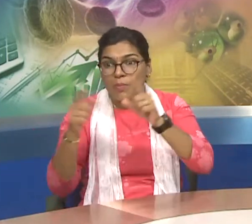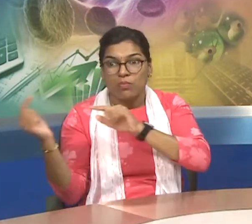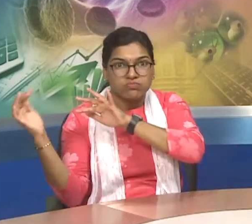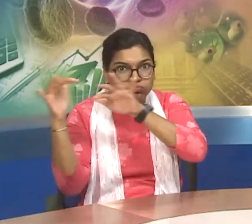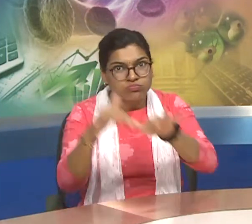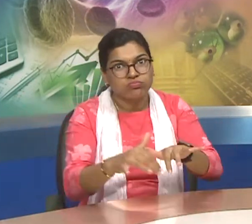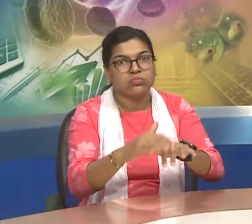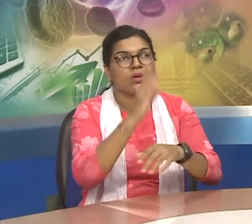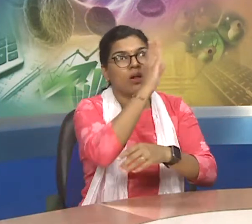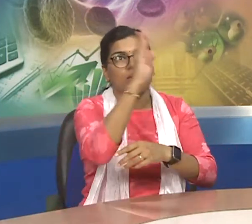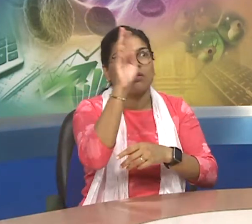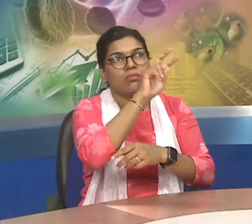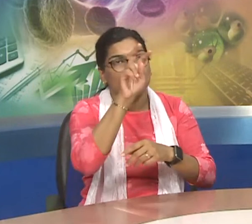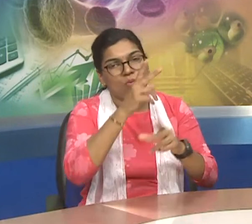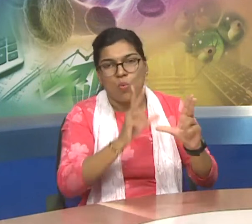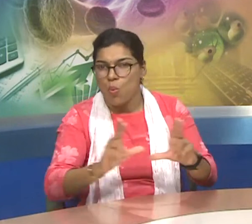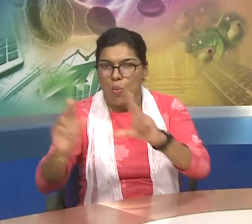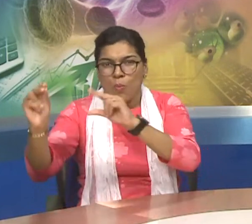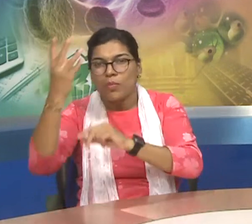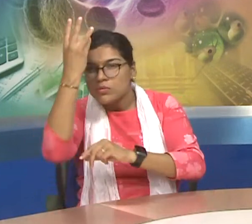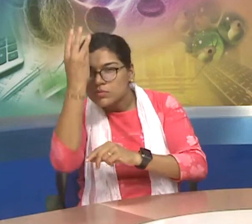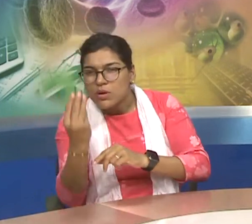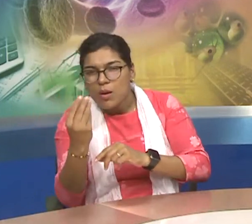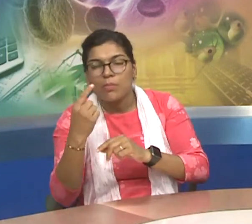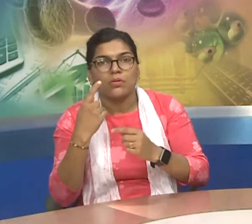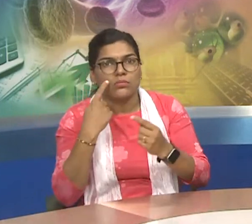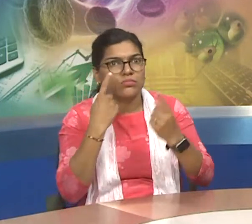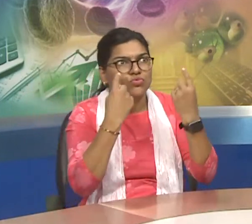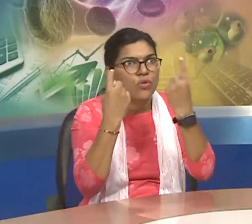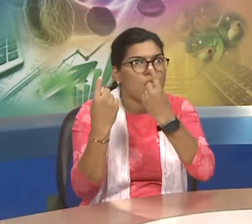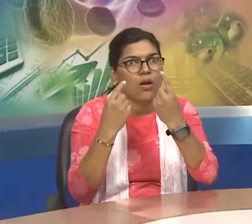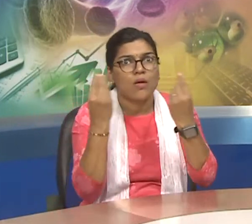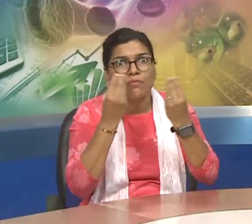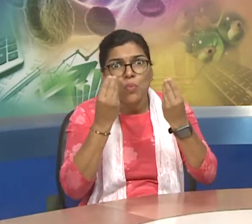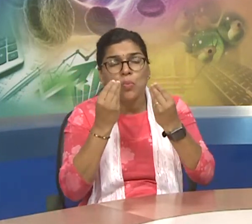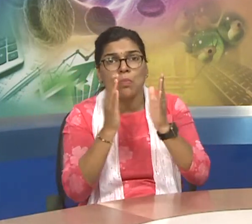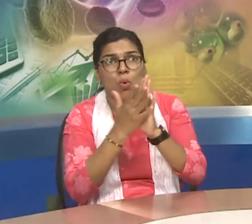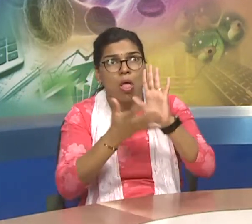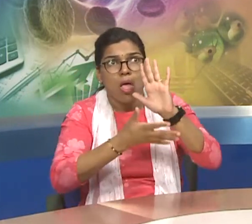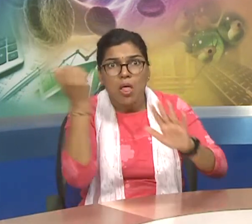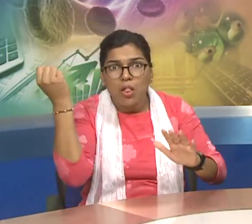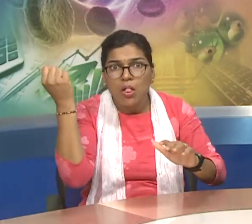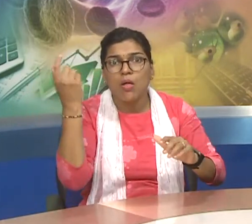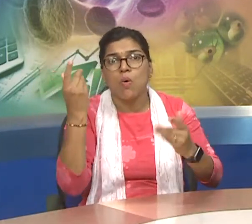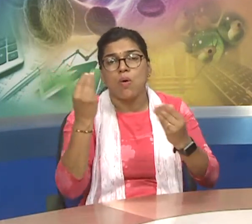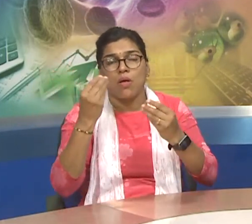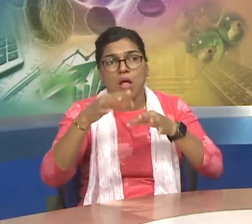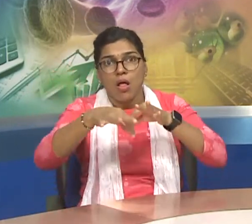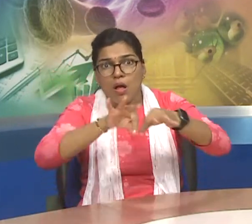and control theft, damage, vandalism in the library.